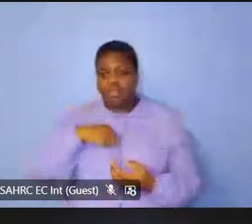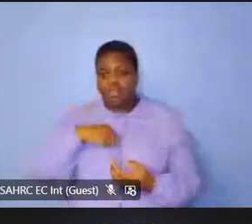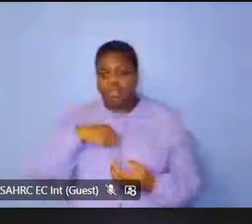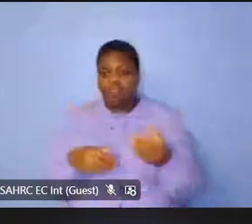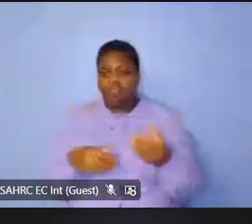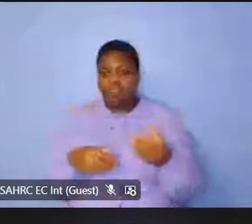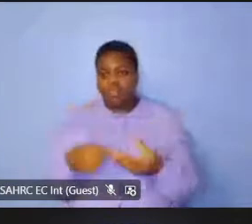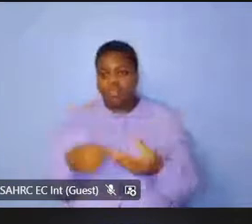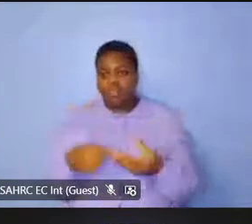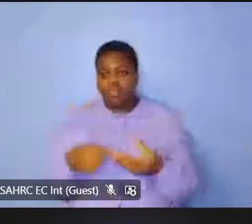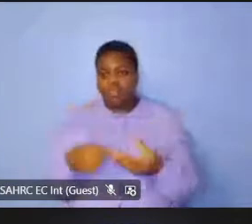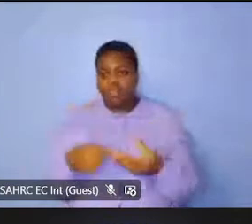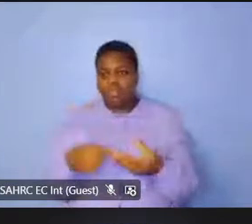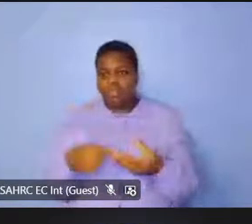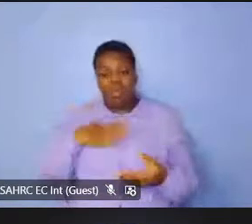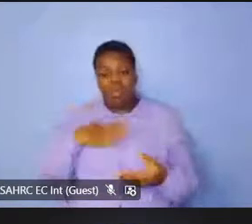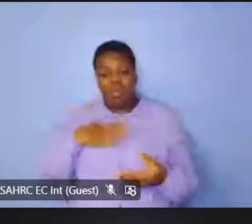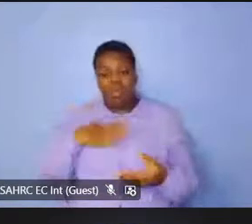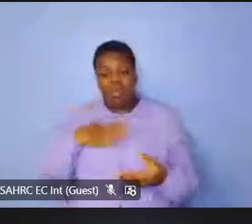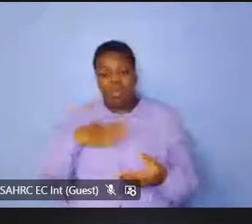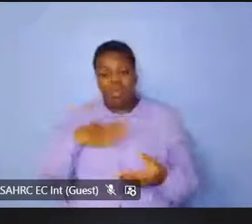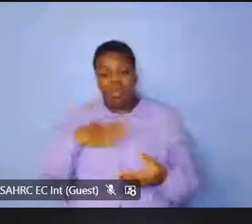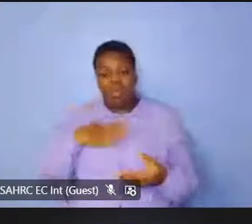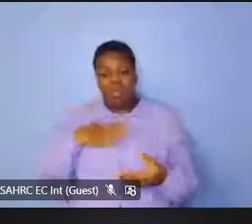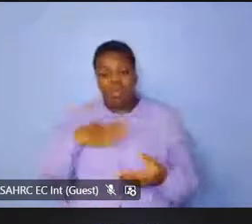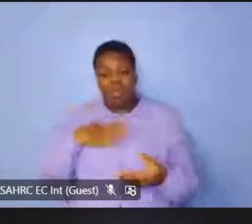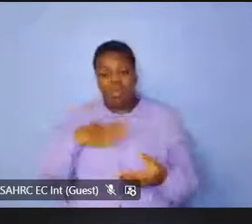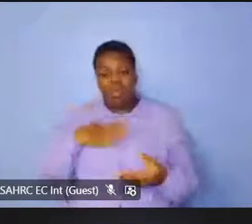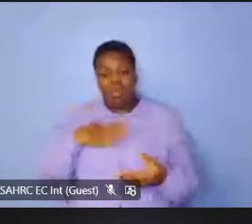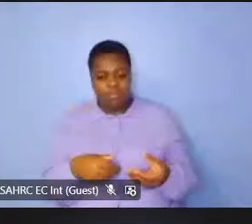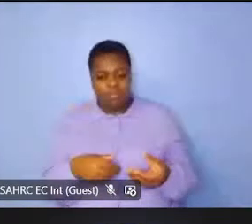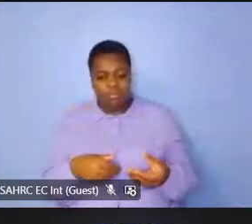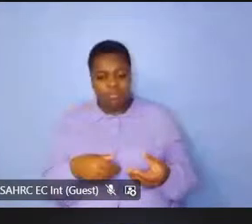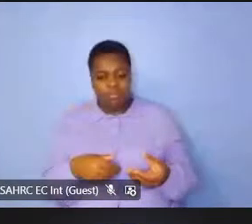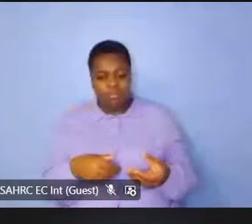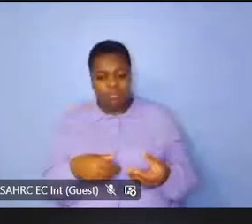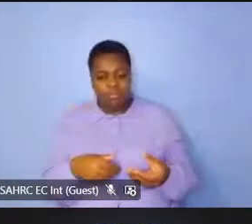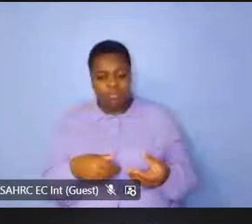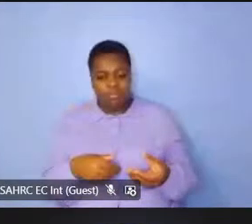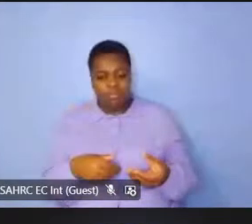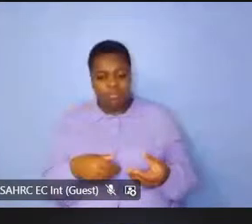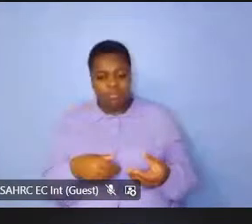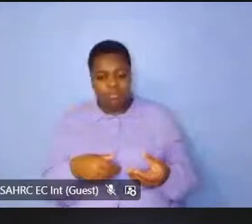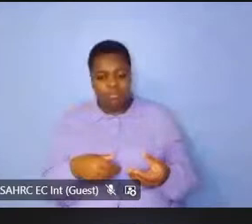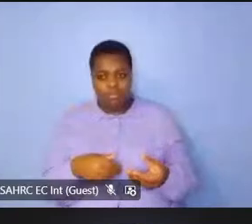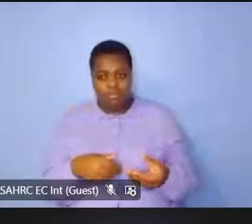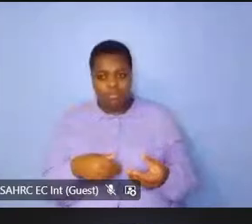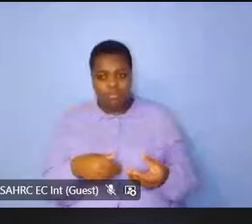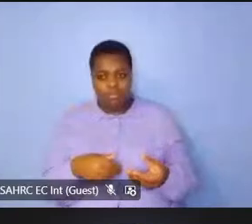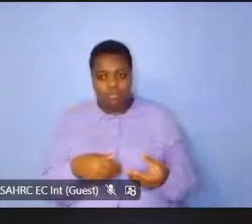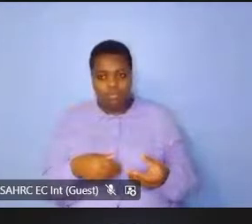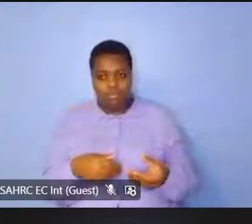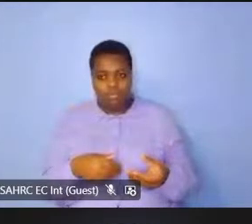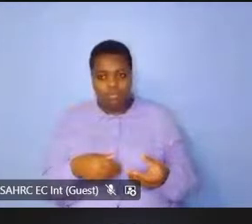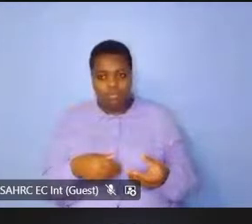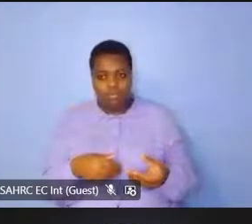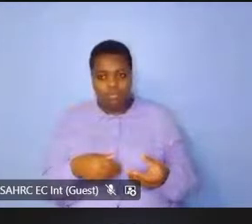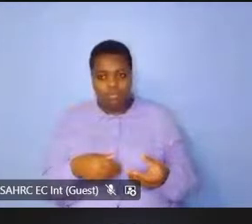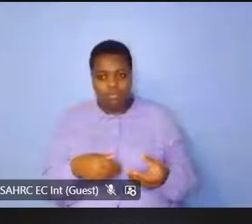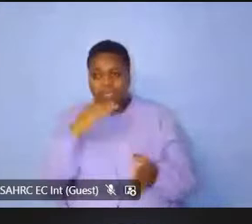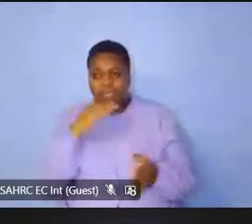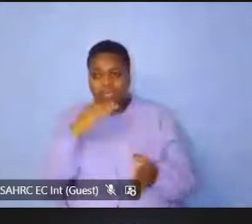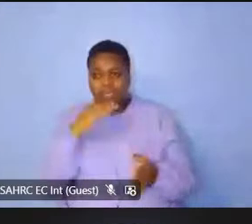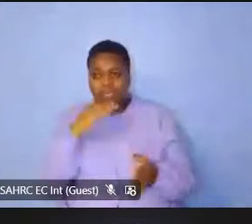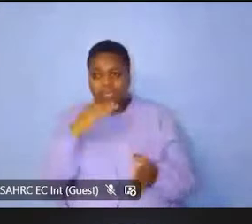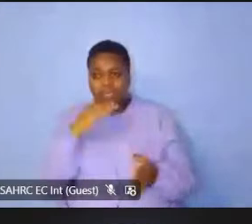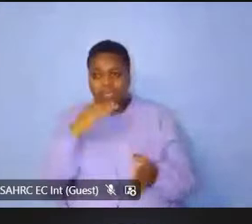that the document fails to be forthright in protecting the rights of learners with learners, LGBTI learners, and affirming